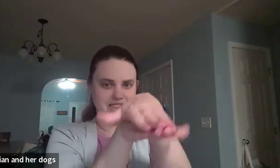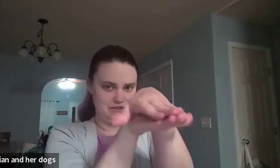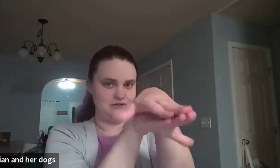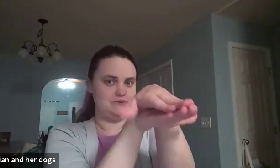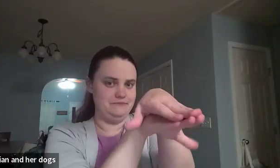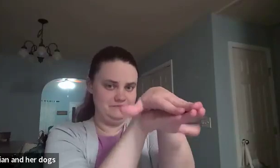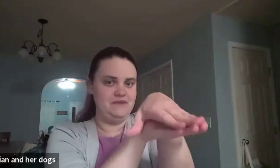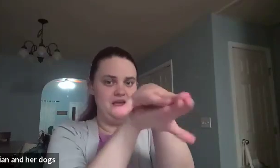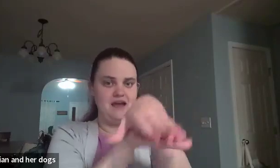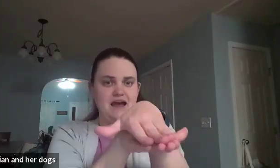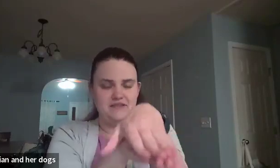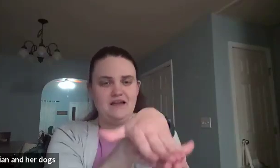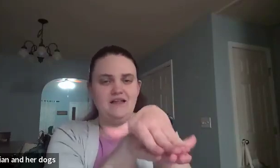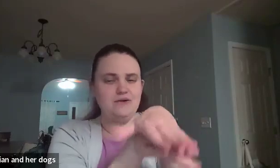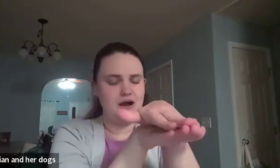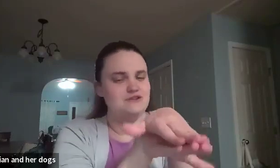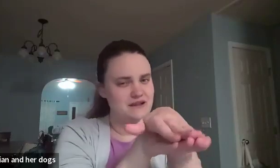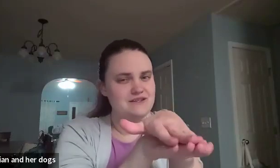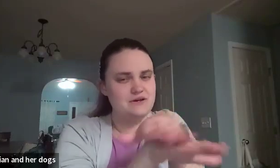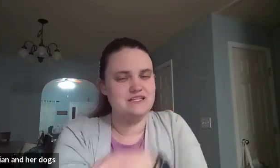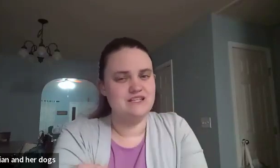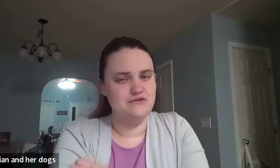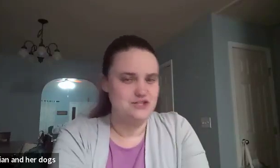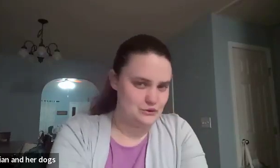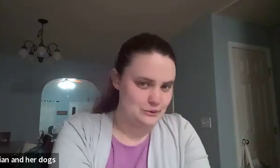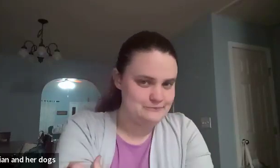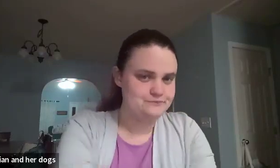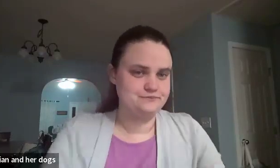Sea turtle. I think I also like this one because it's so visual.